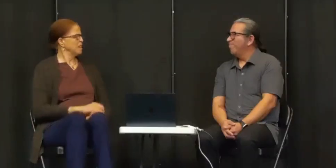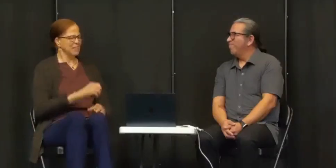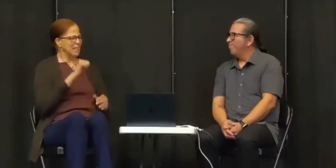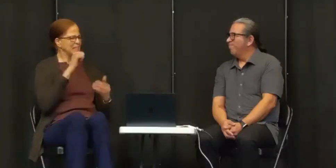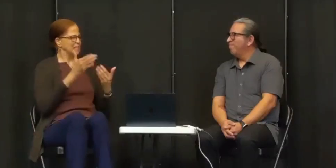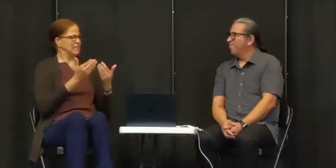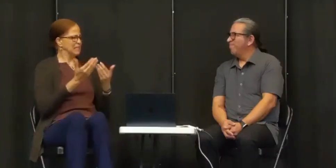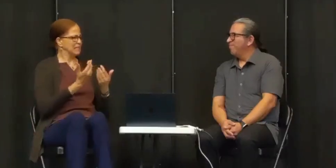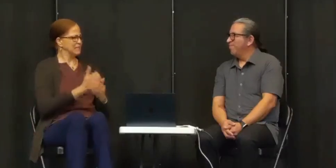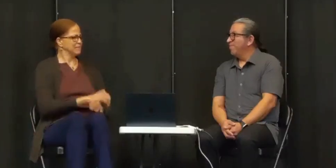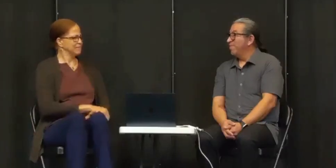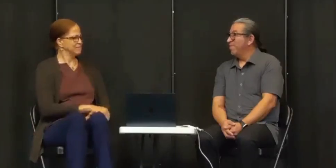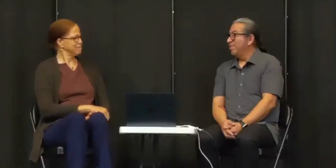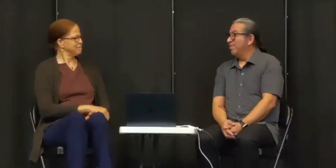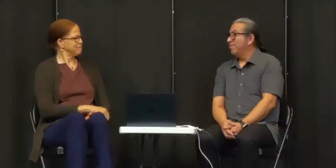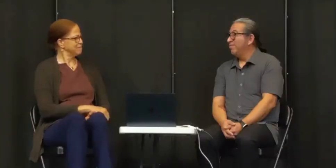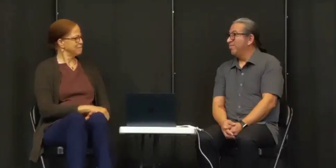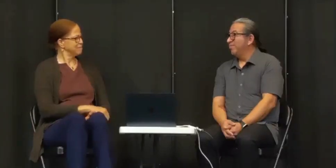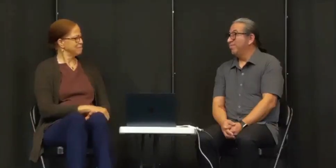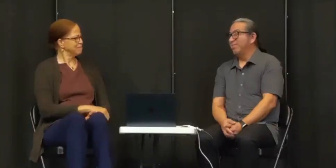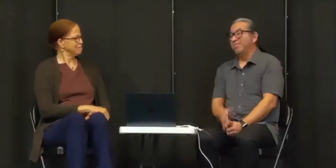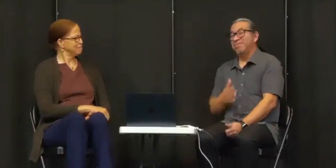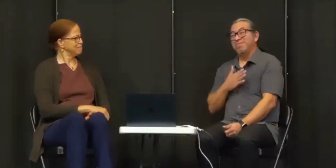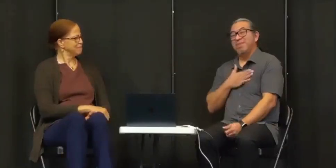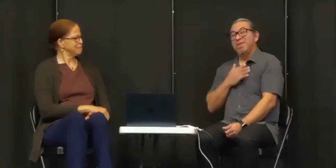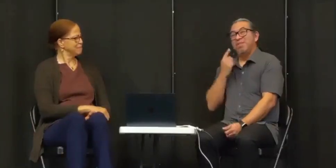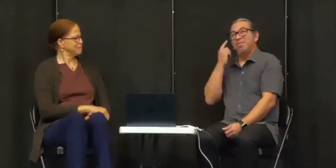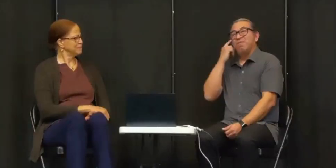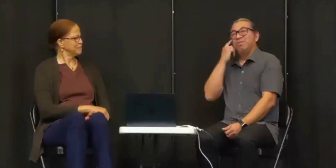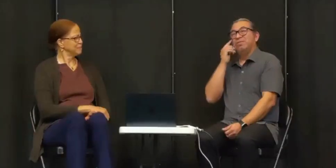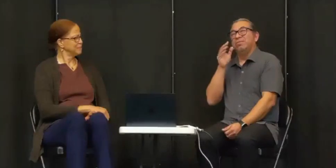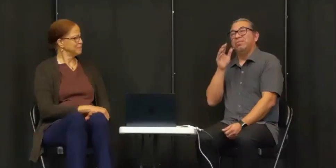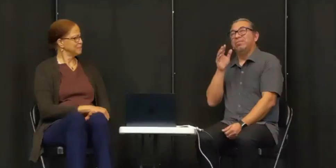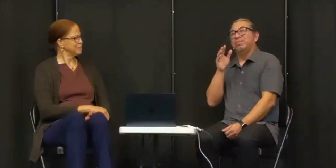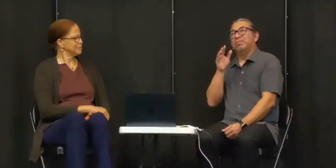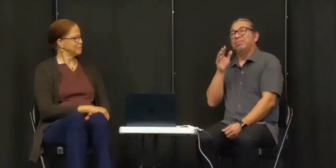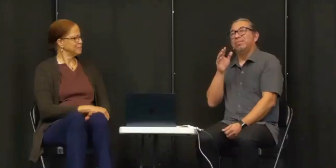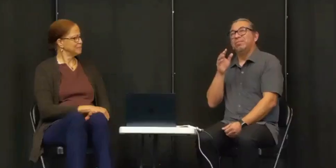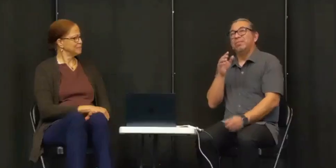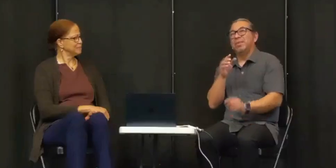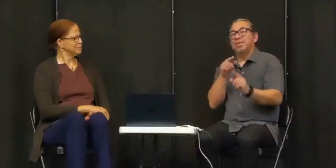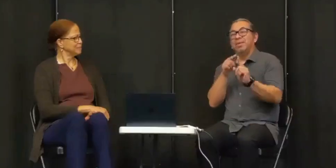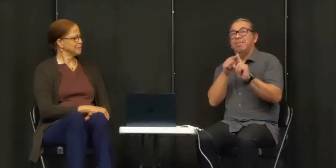came together in just this painful experience.